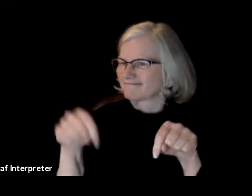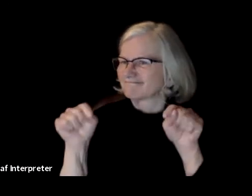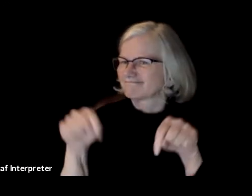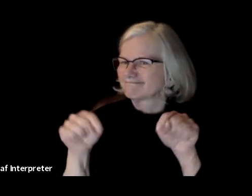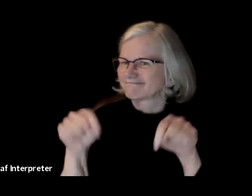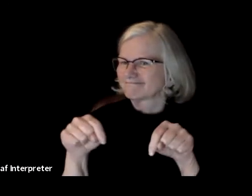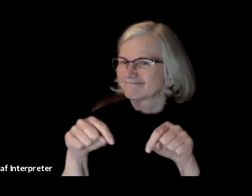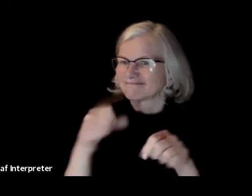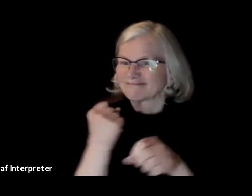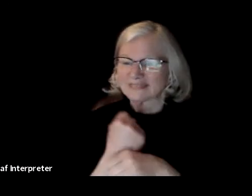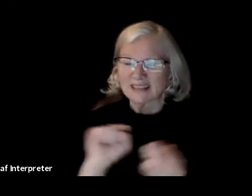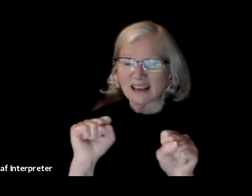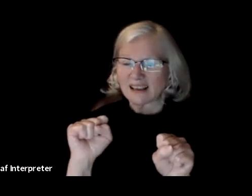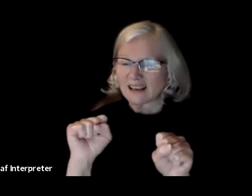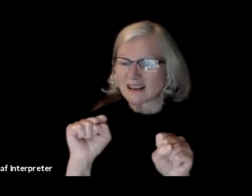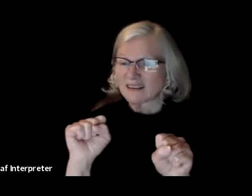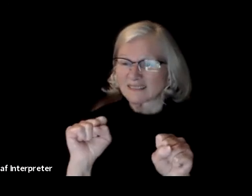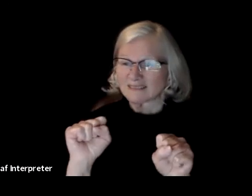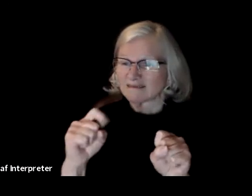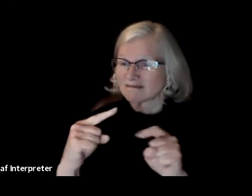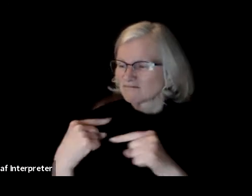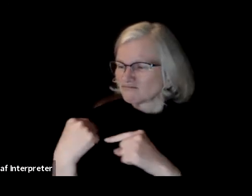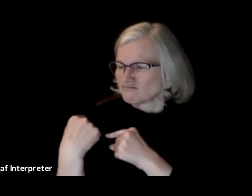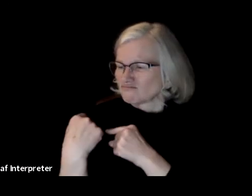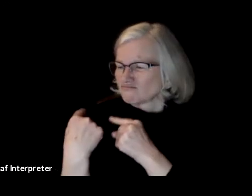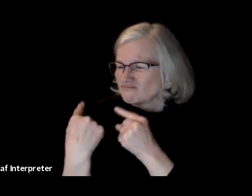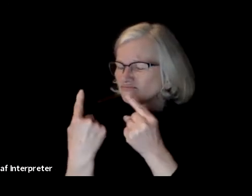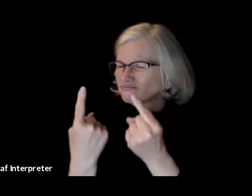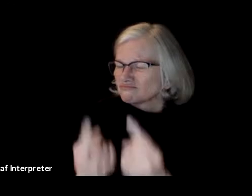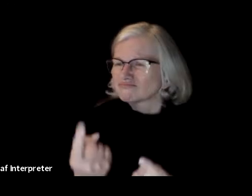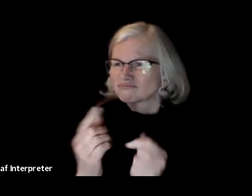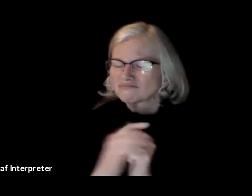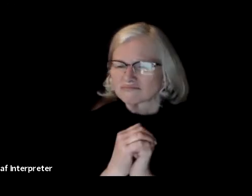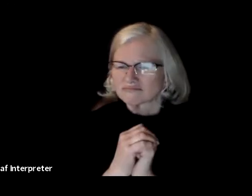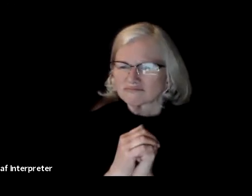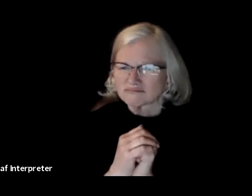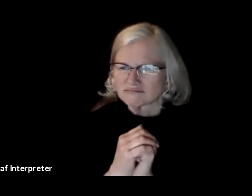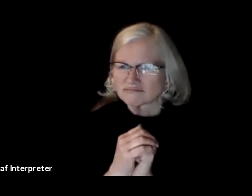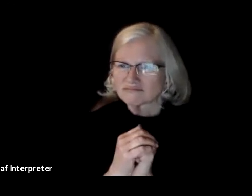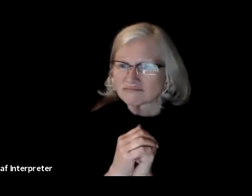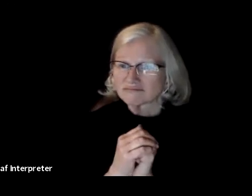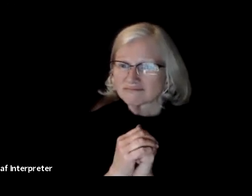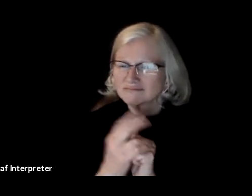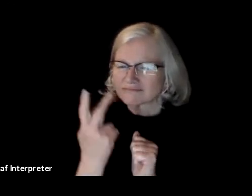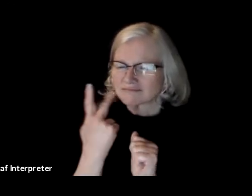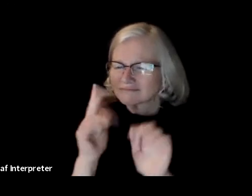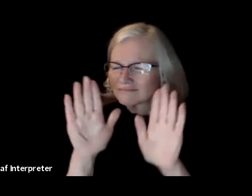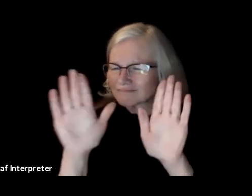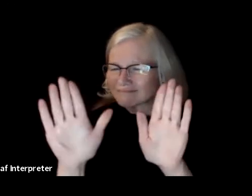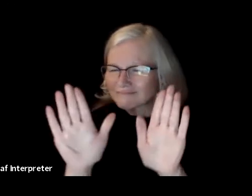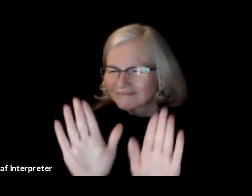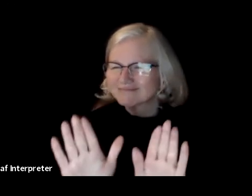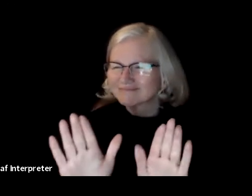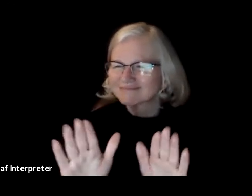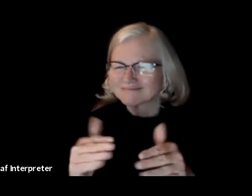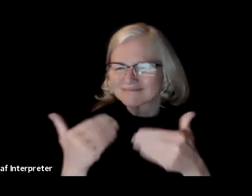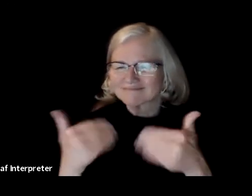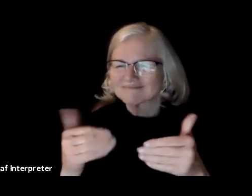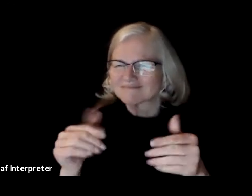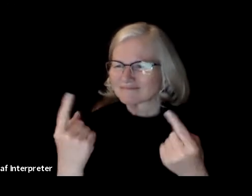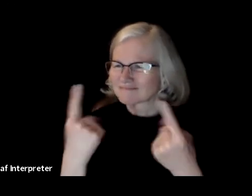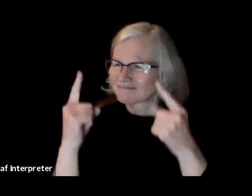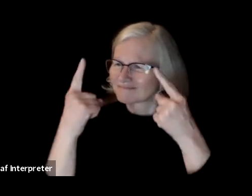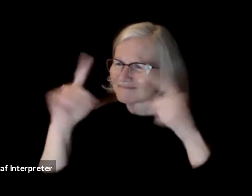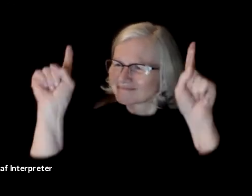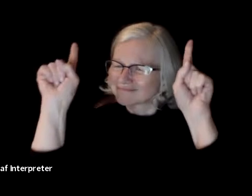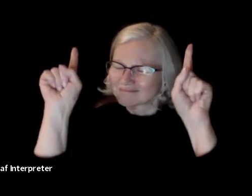past few months as we've seen the great end result of this program. And with that, I'm going to turn it to